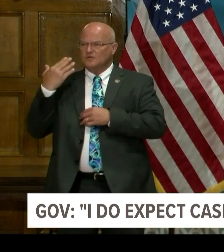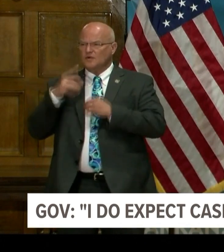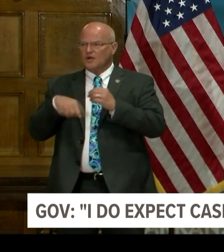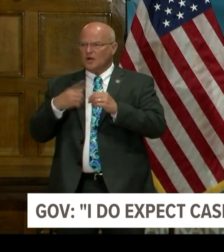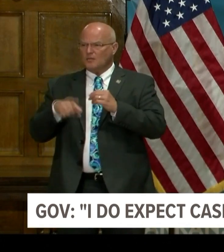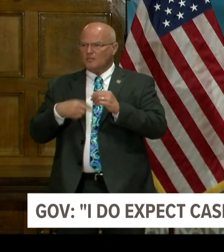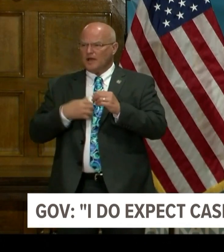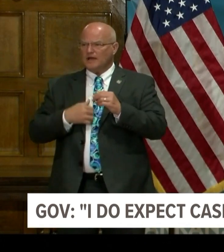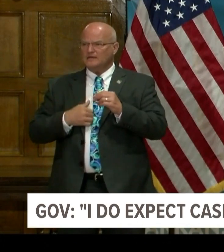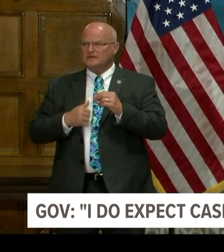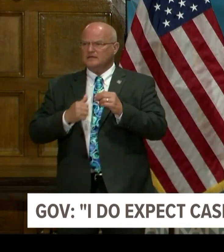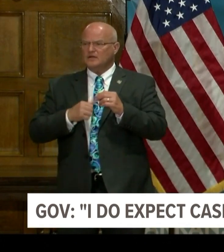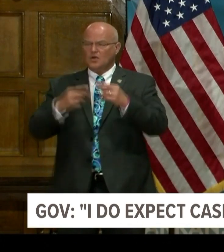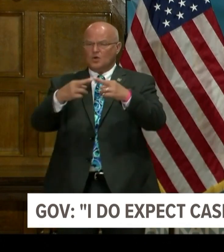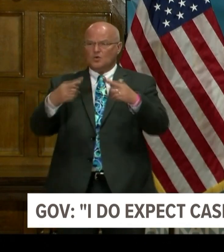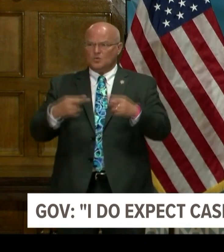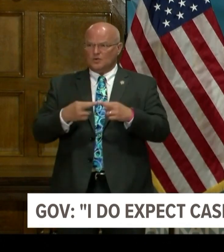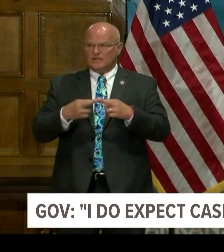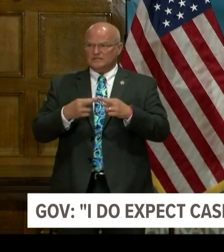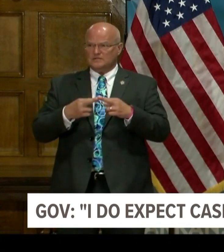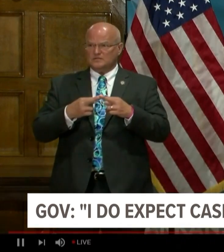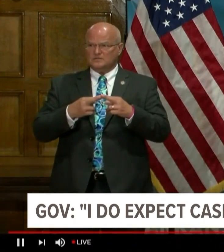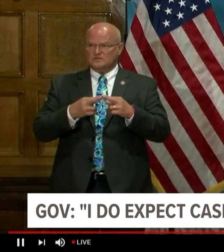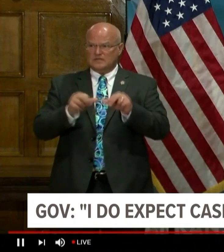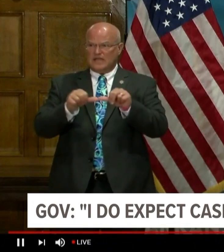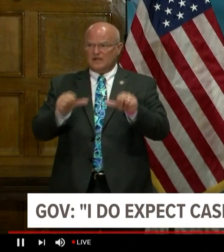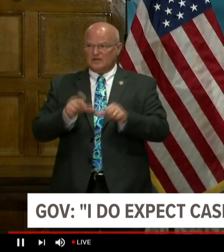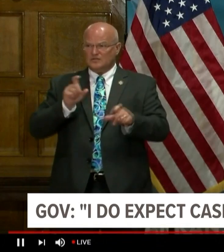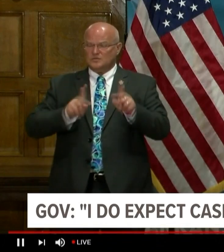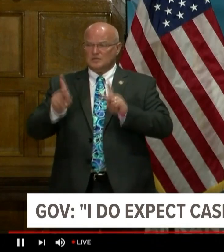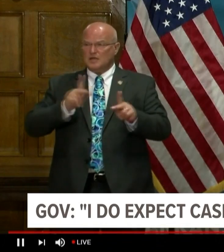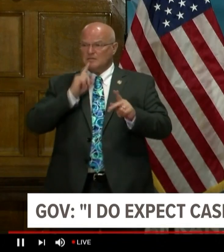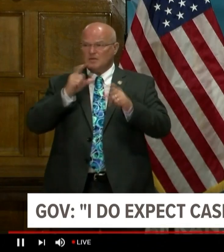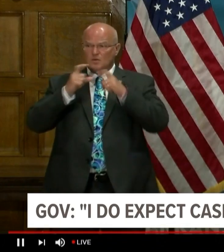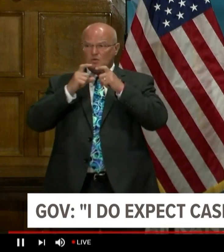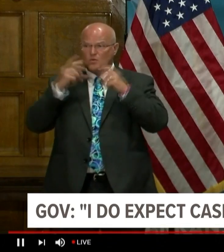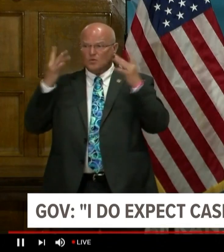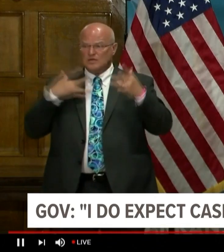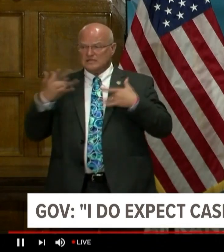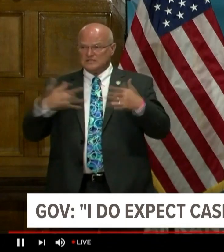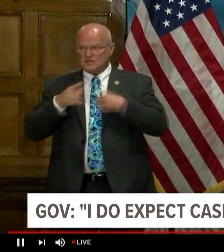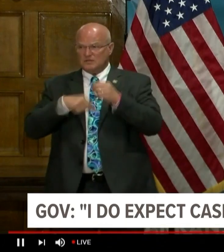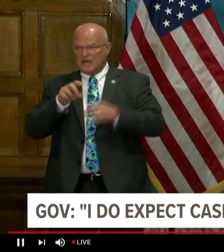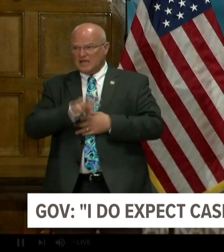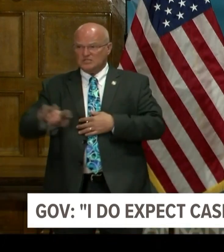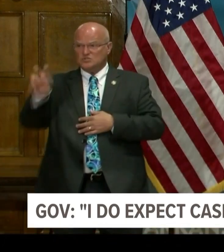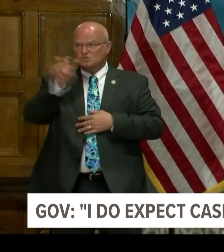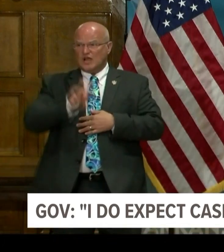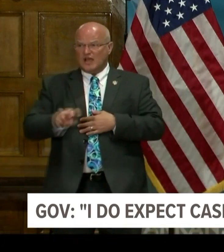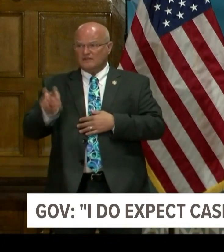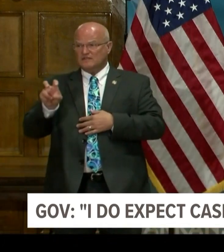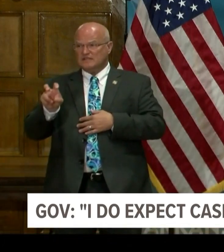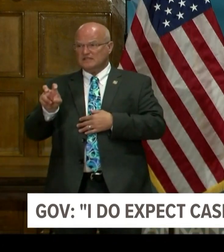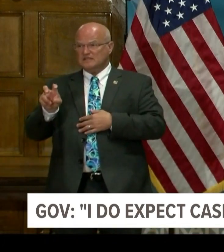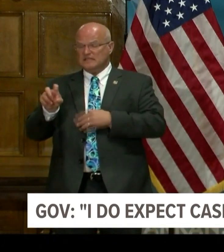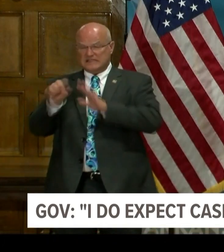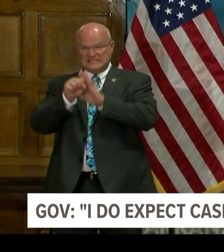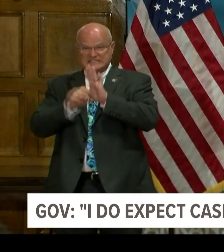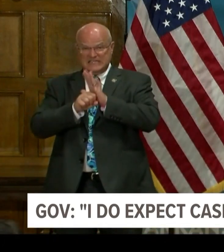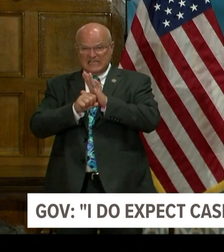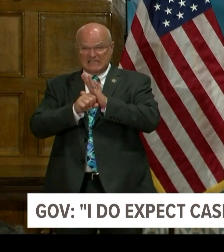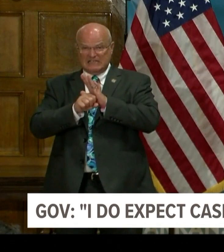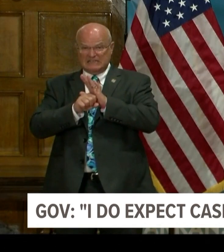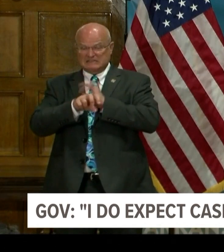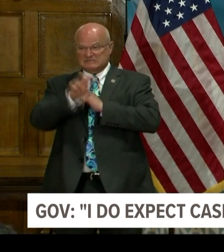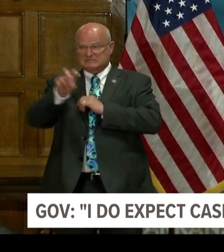about regional epidemics, and so should people be wary about traveling across even the